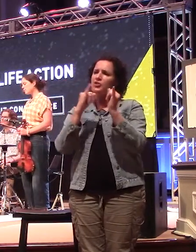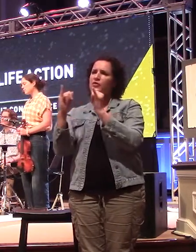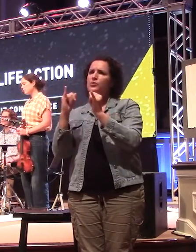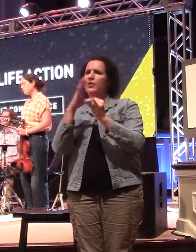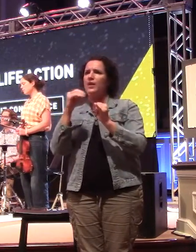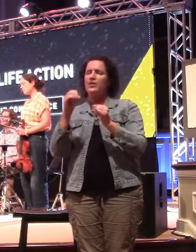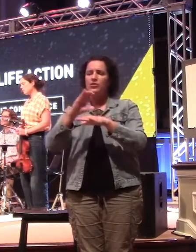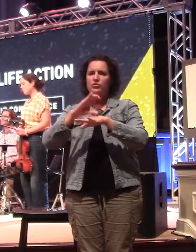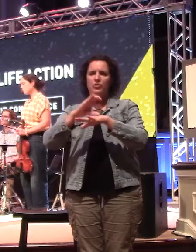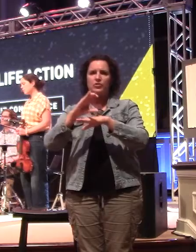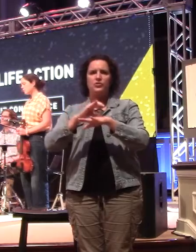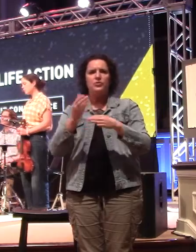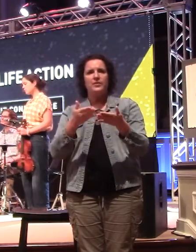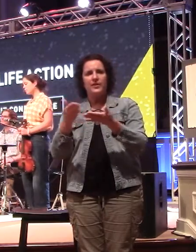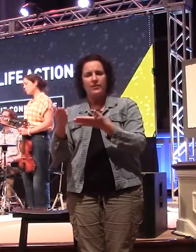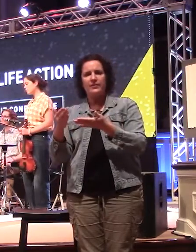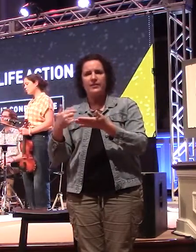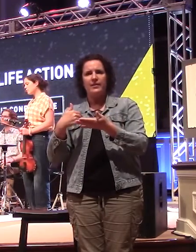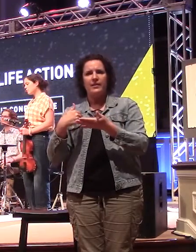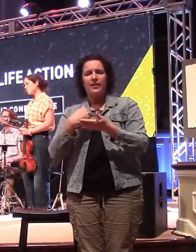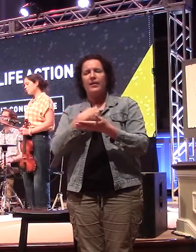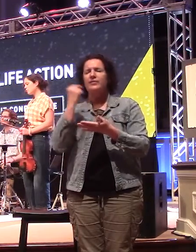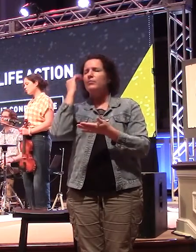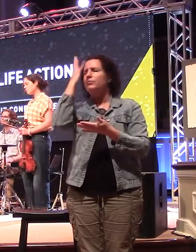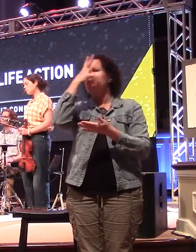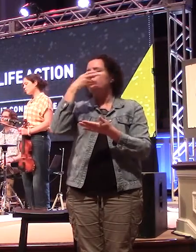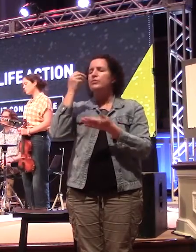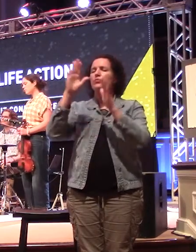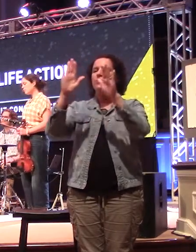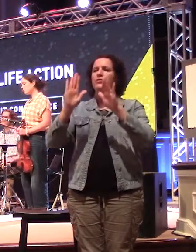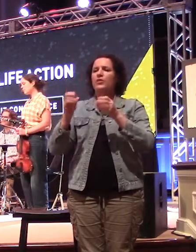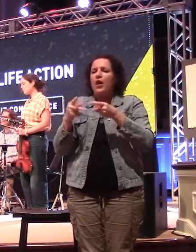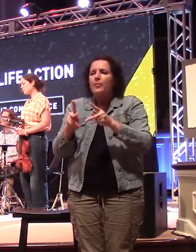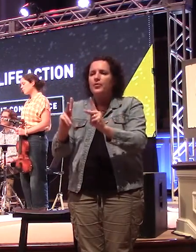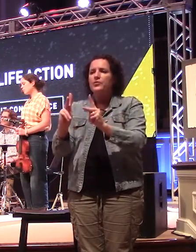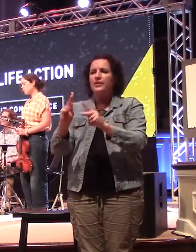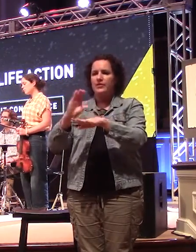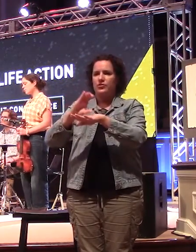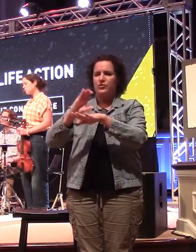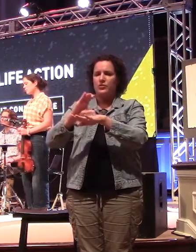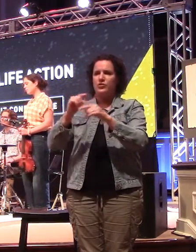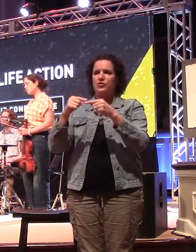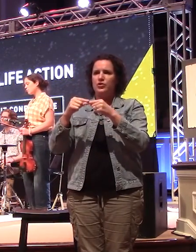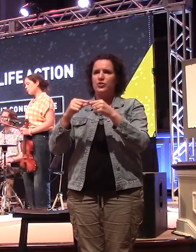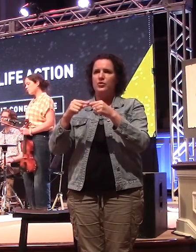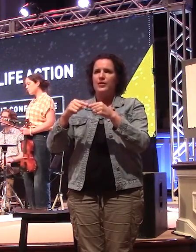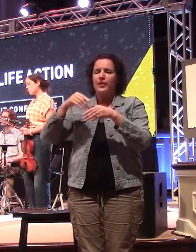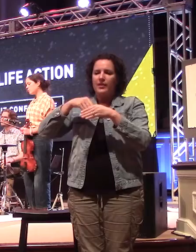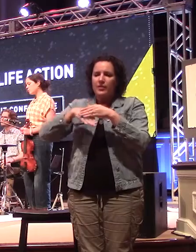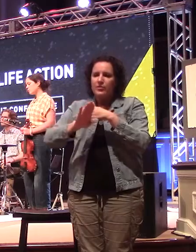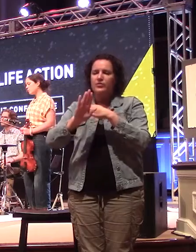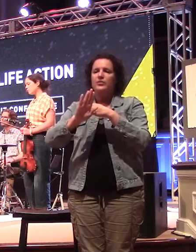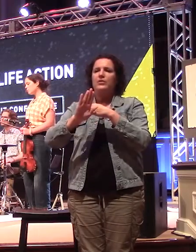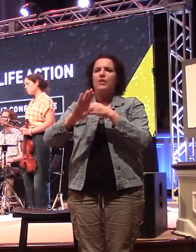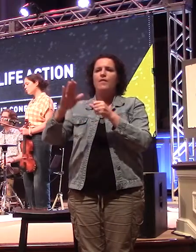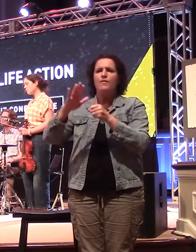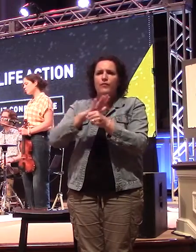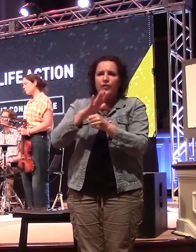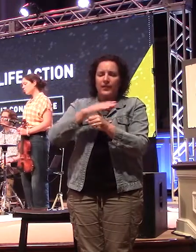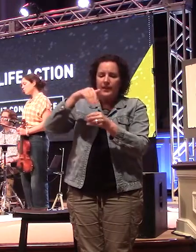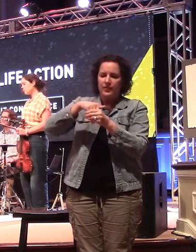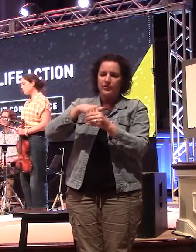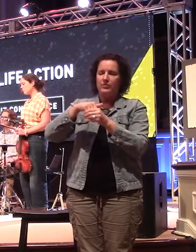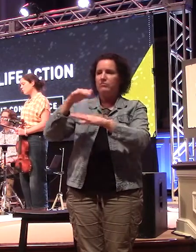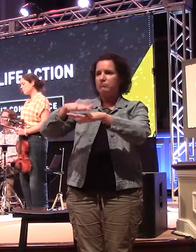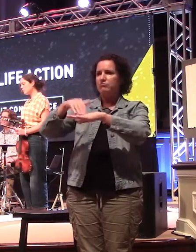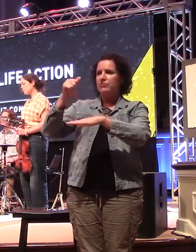church and giving us this beautiful opportunity as a church to step fully into the